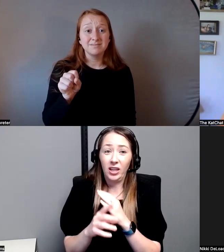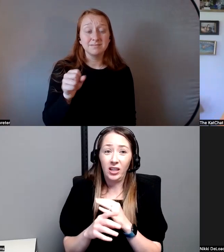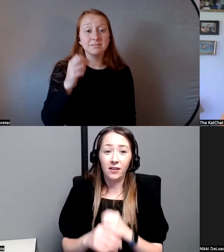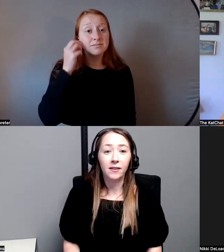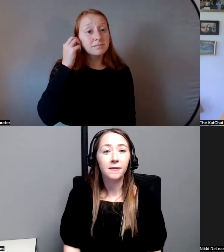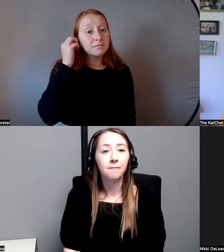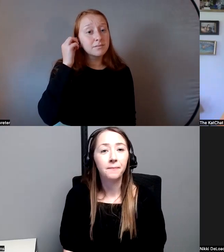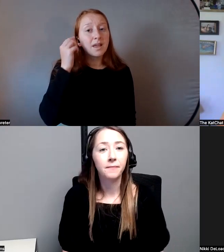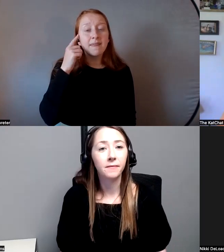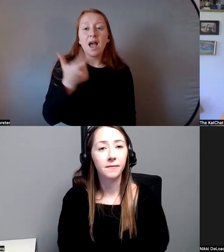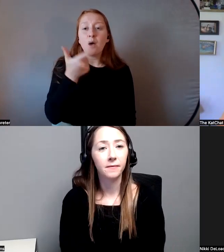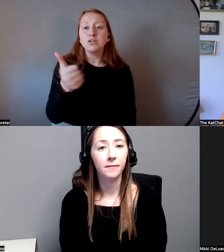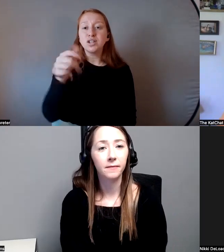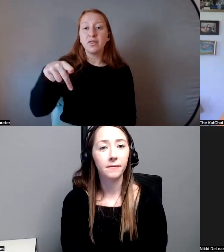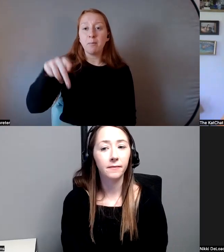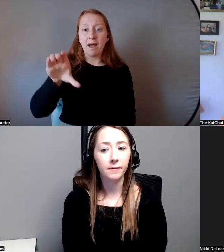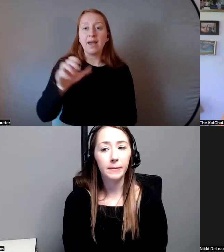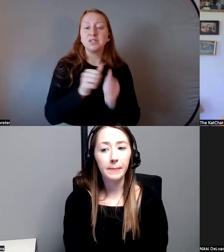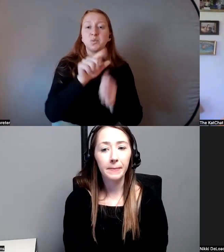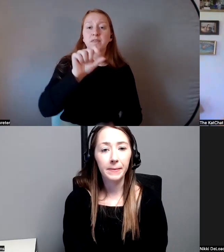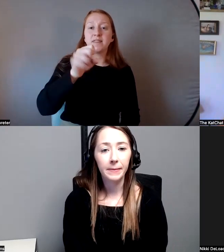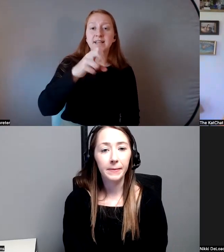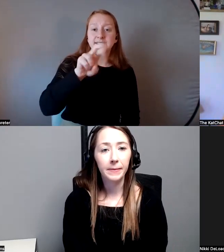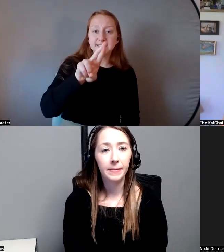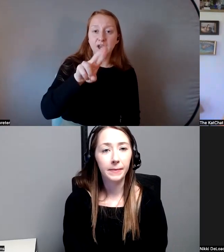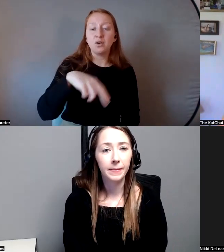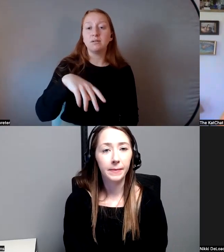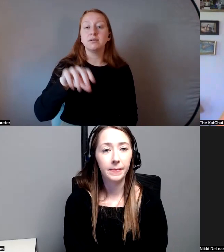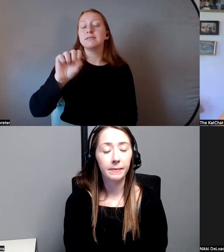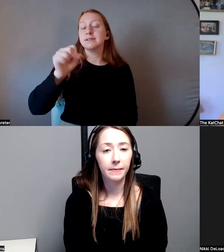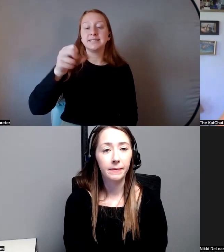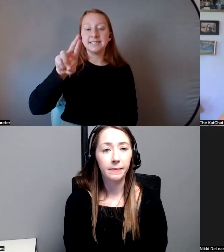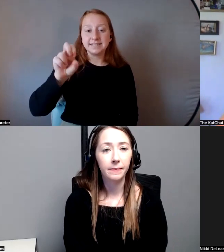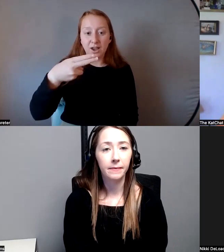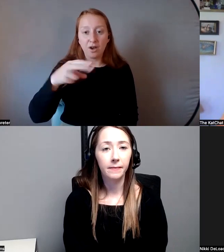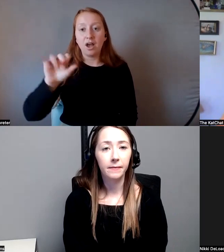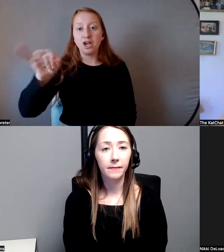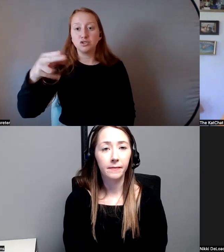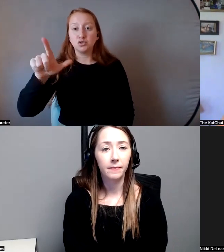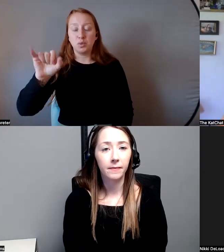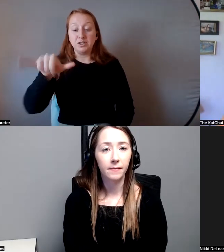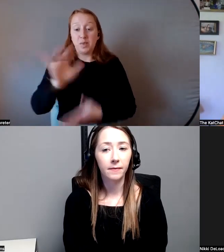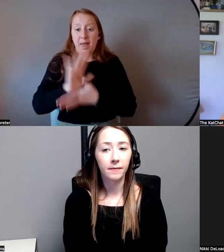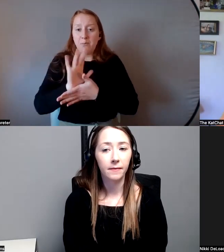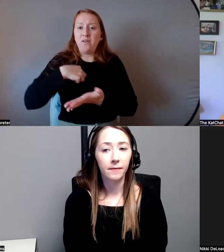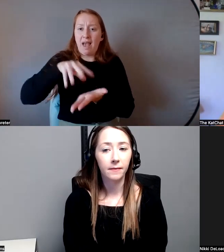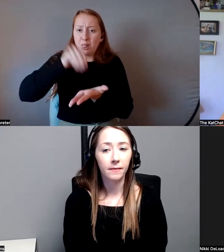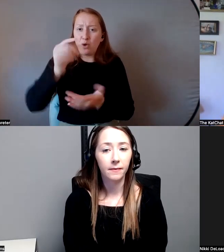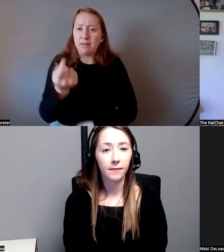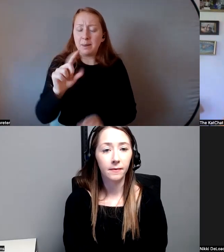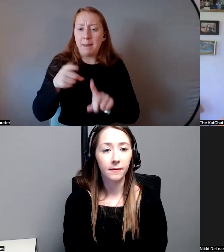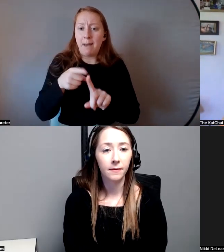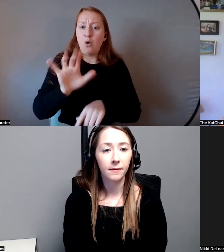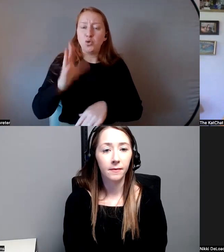with Stella and Julie. So I learned a bit about that movie, like how hard it was for you to do it.